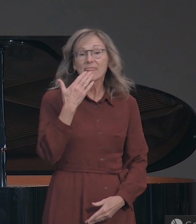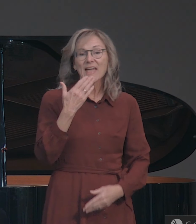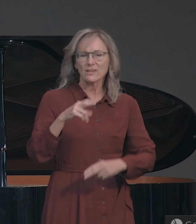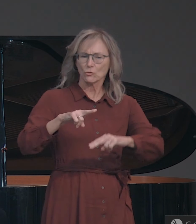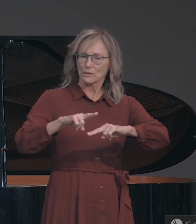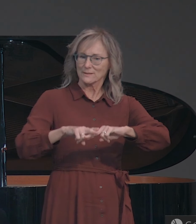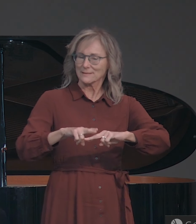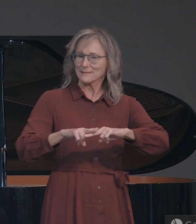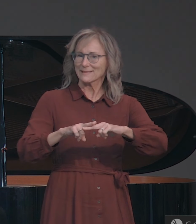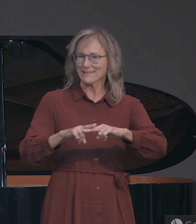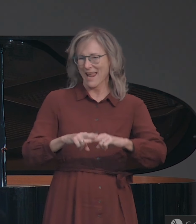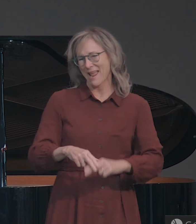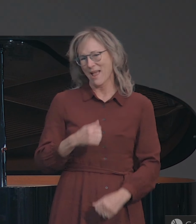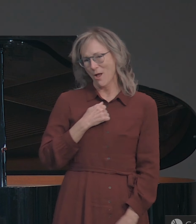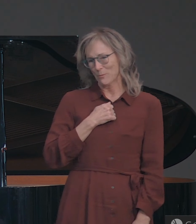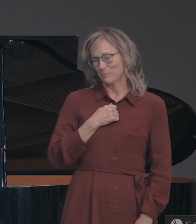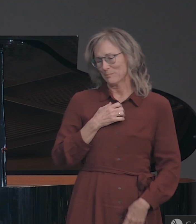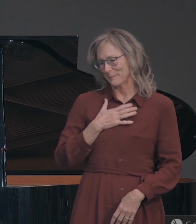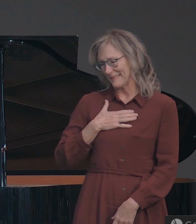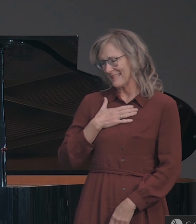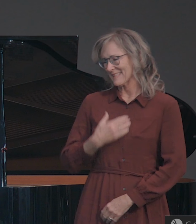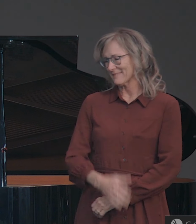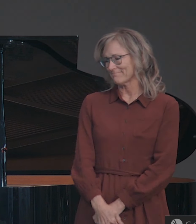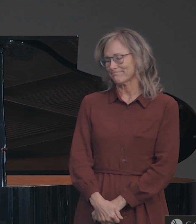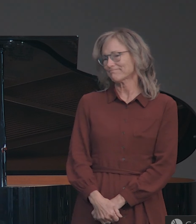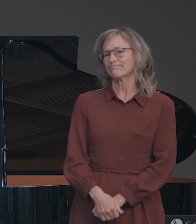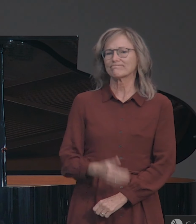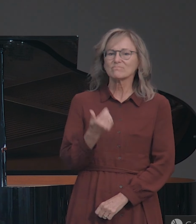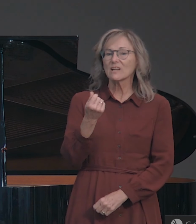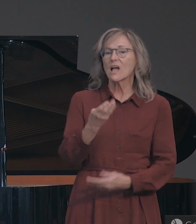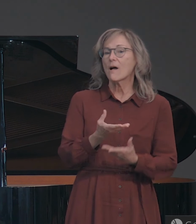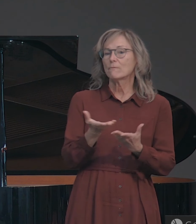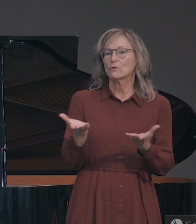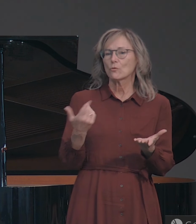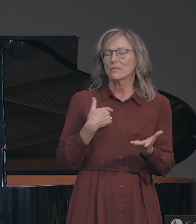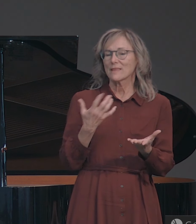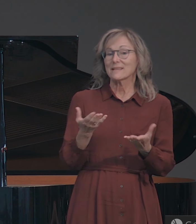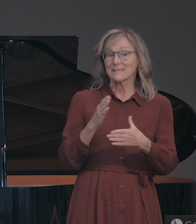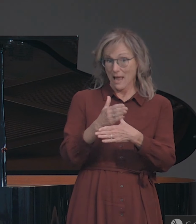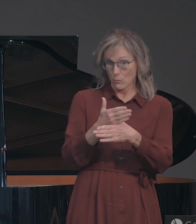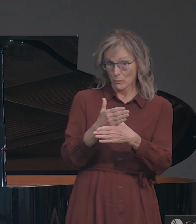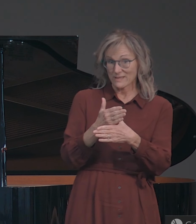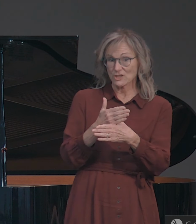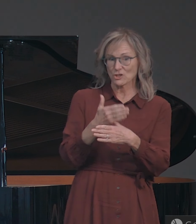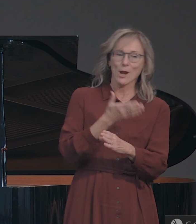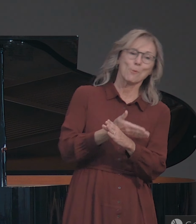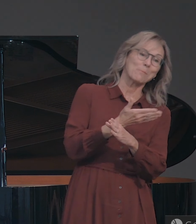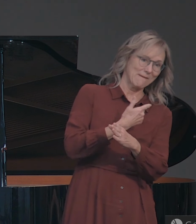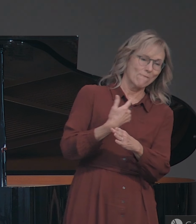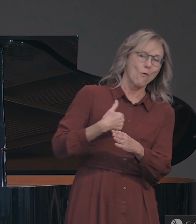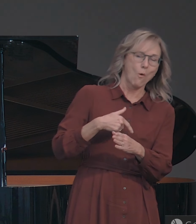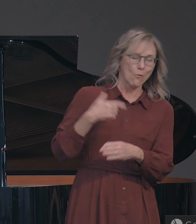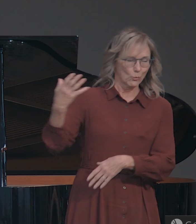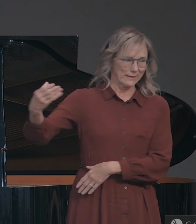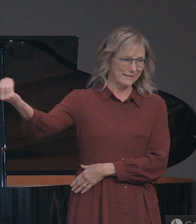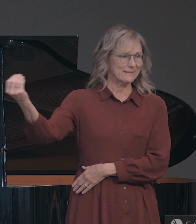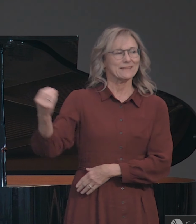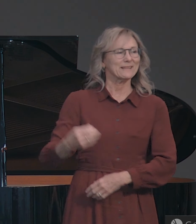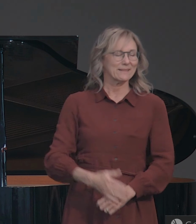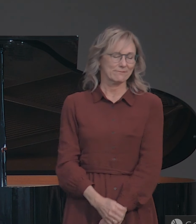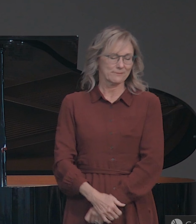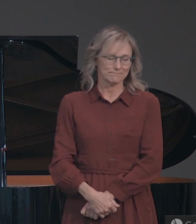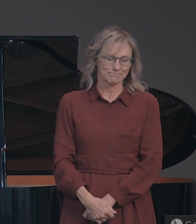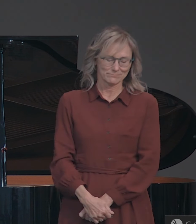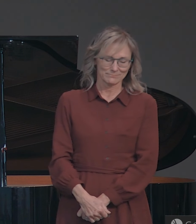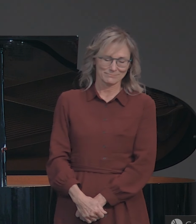go ahead and be seated if you will. A couple of things I want to share before we dismiss this morning,